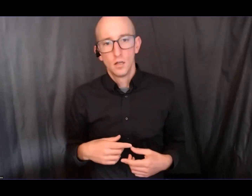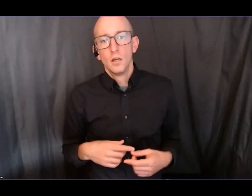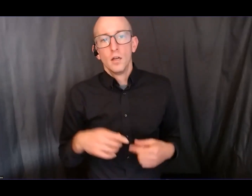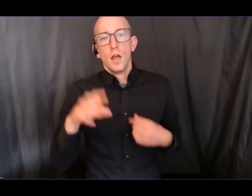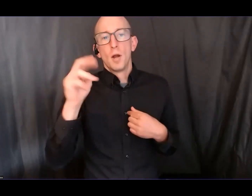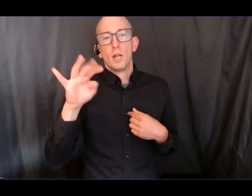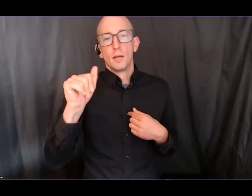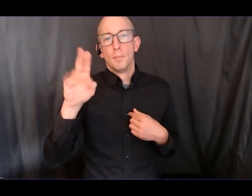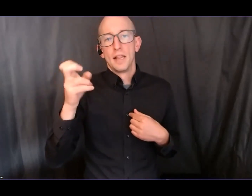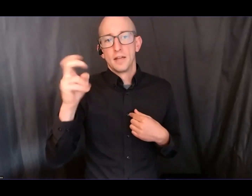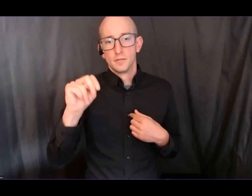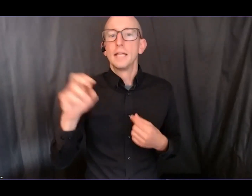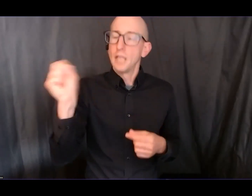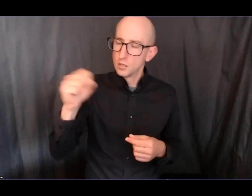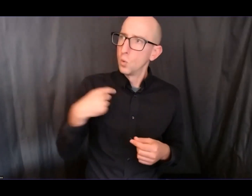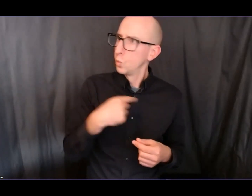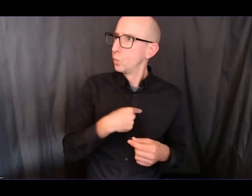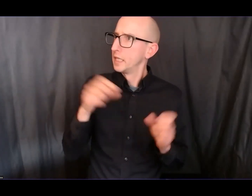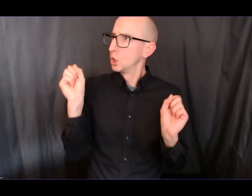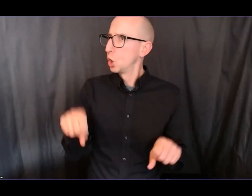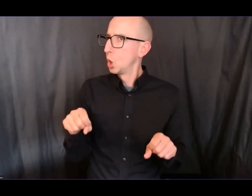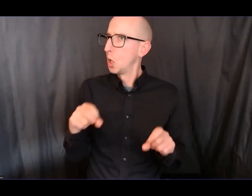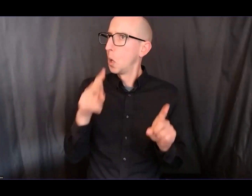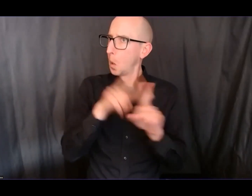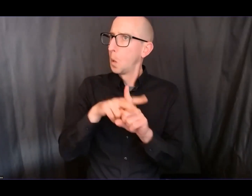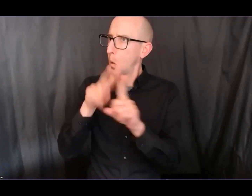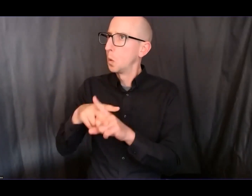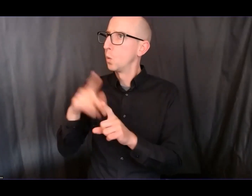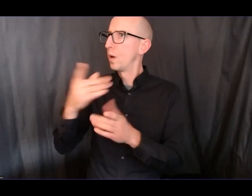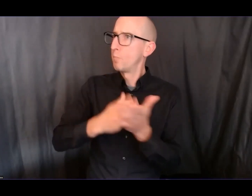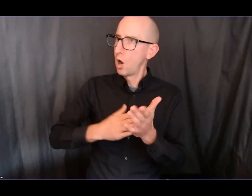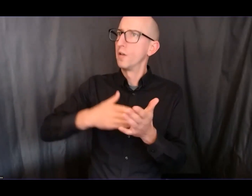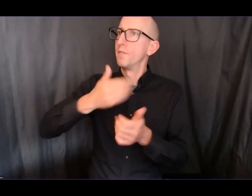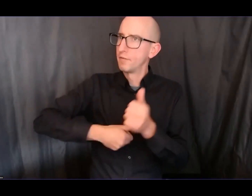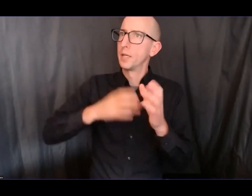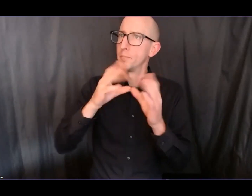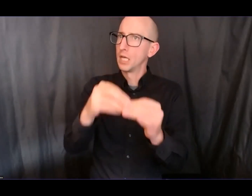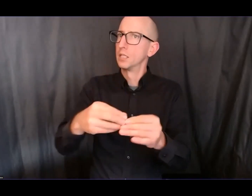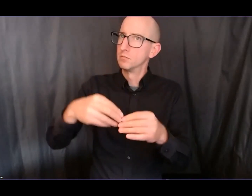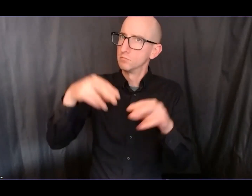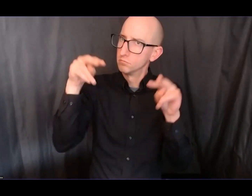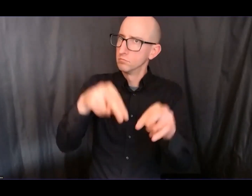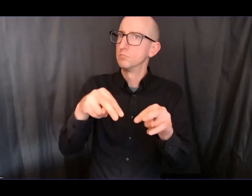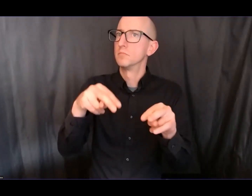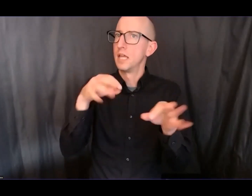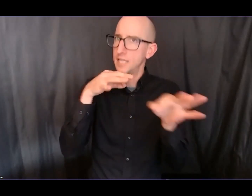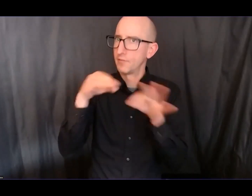dedicate a piece of each meeting to the EJ definition, certainly. I